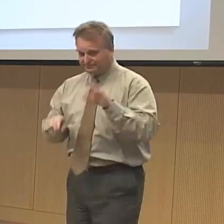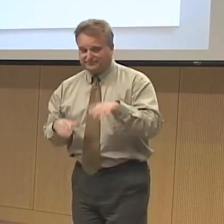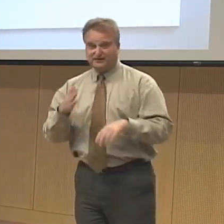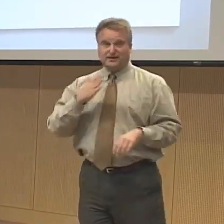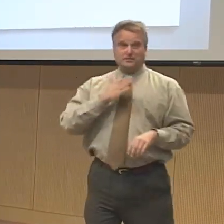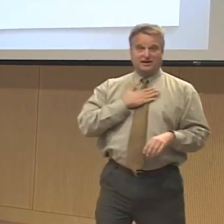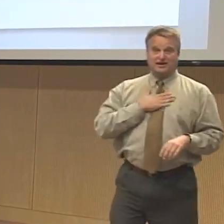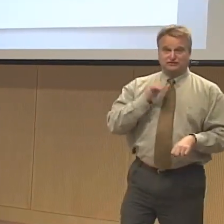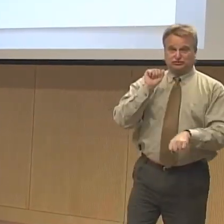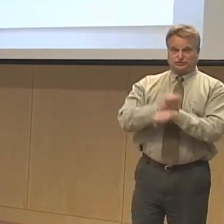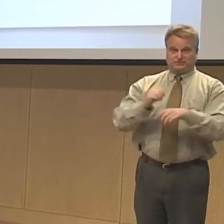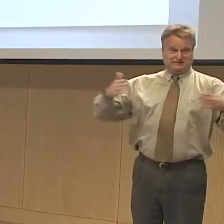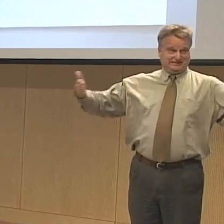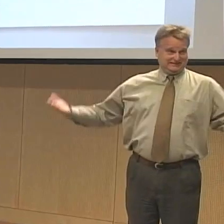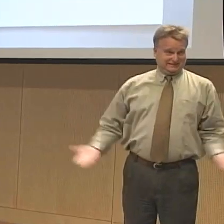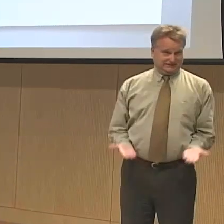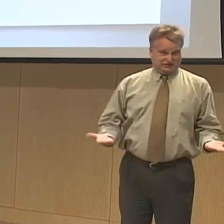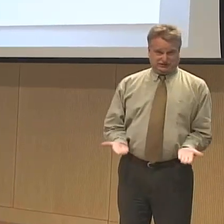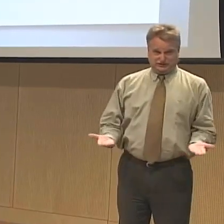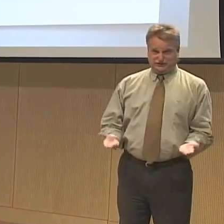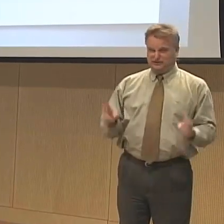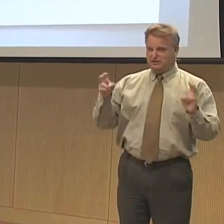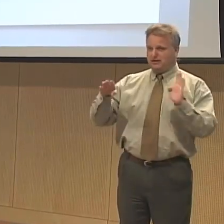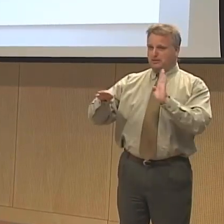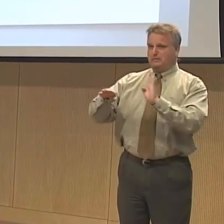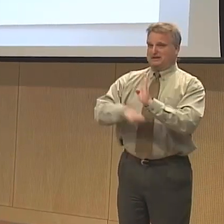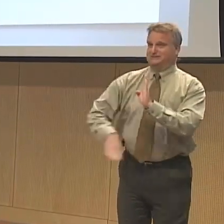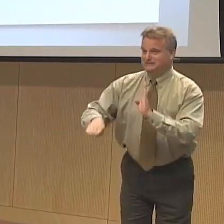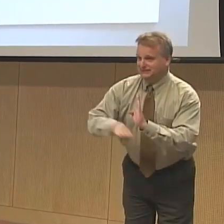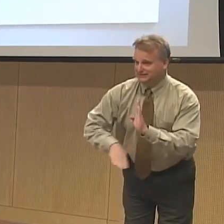and research, I've come up with some propositions.